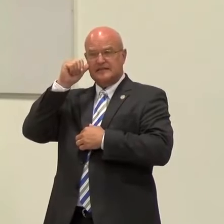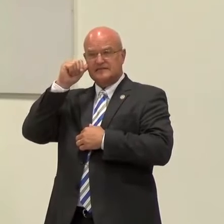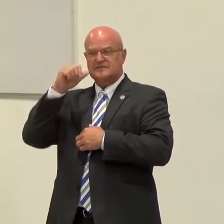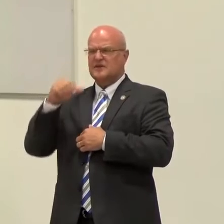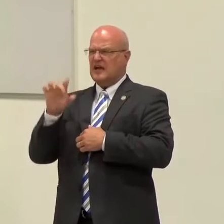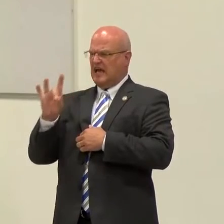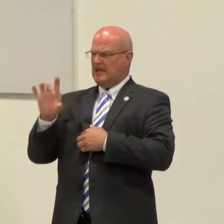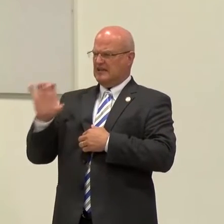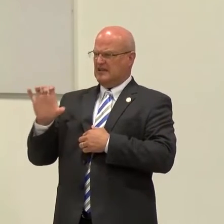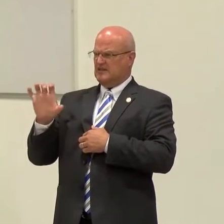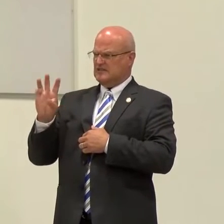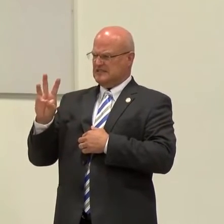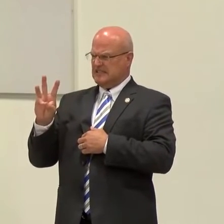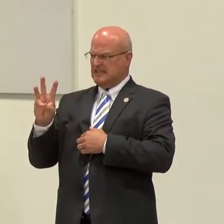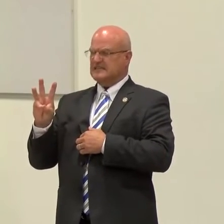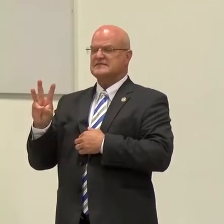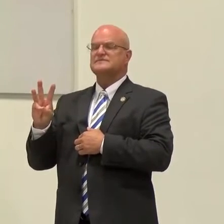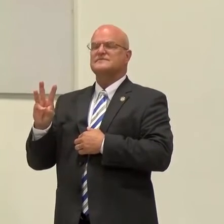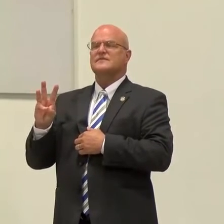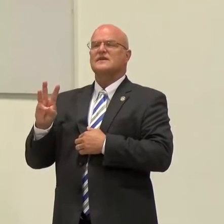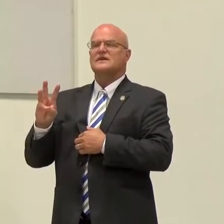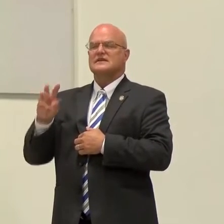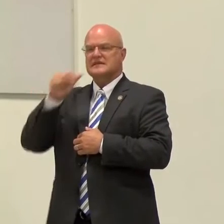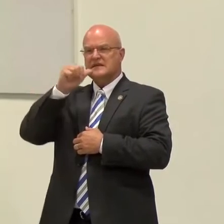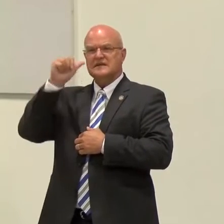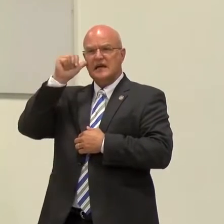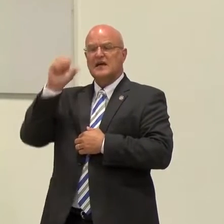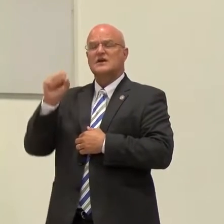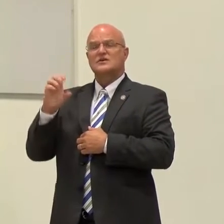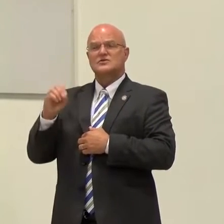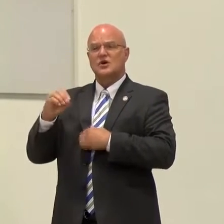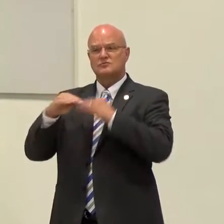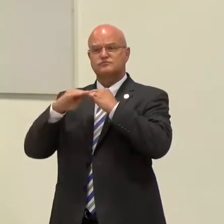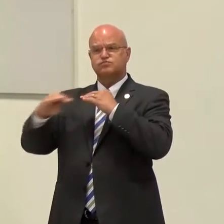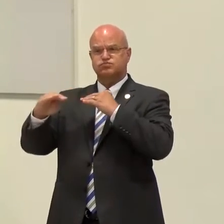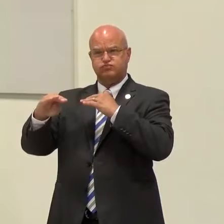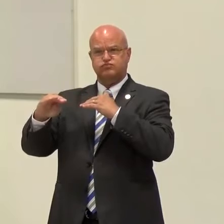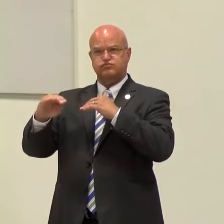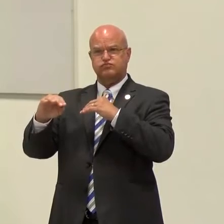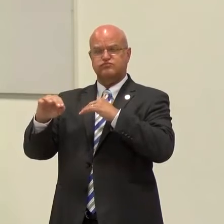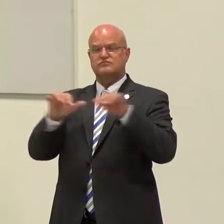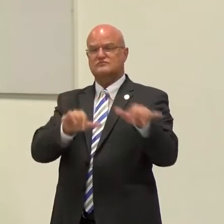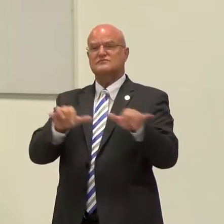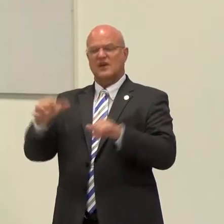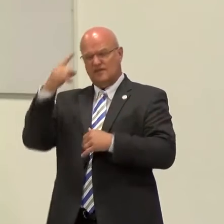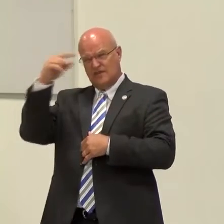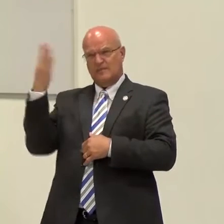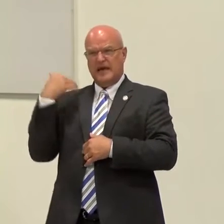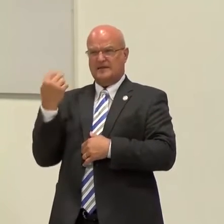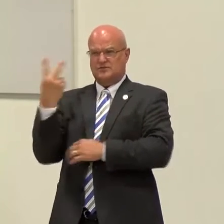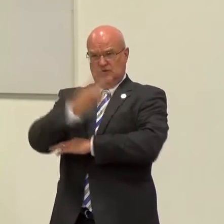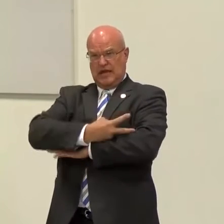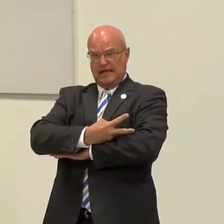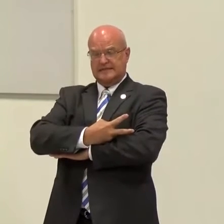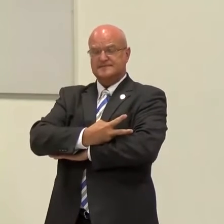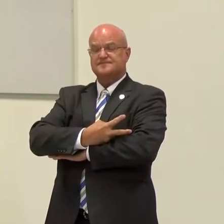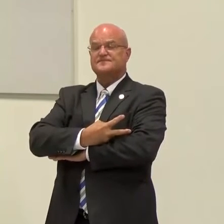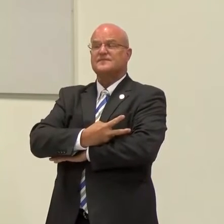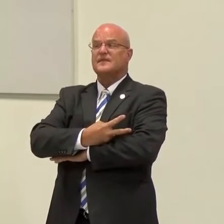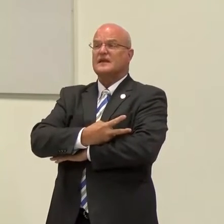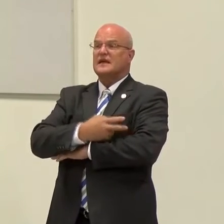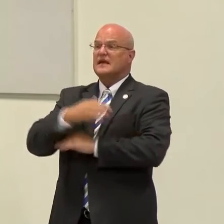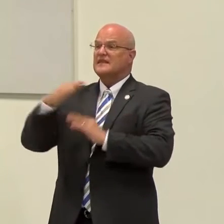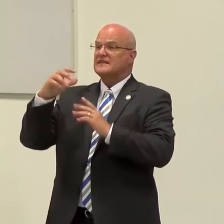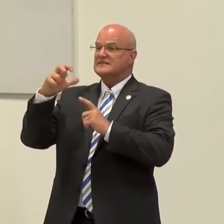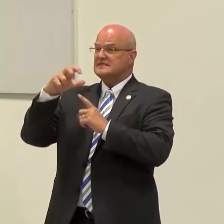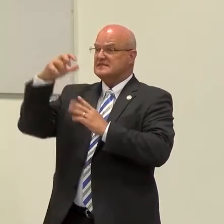believe it was 806 cases. So it's flat for the last 2 days. The